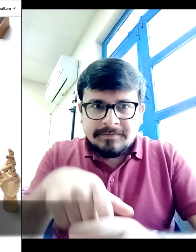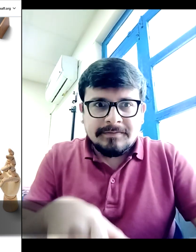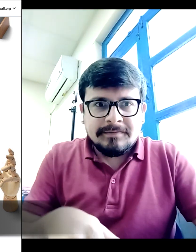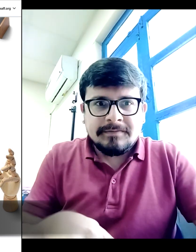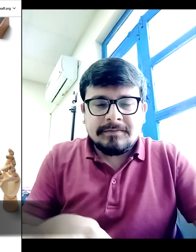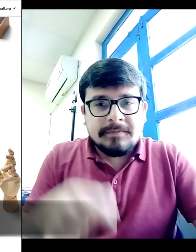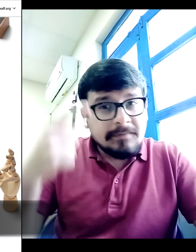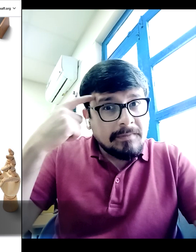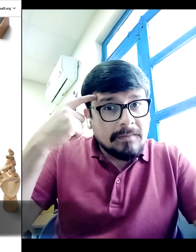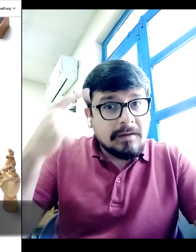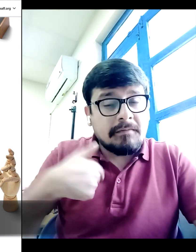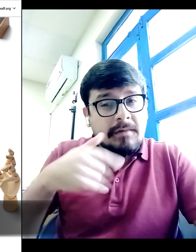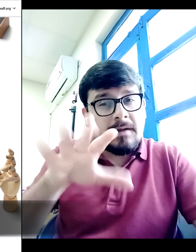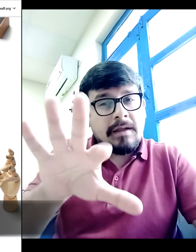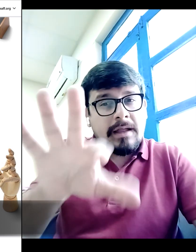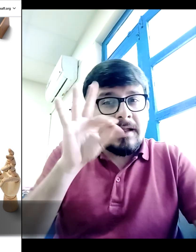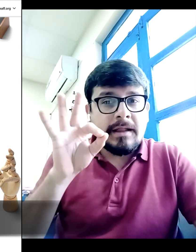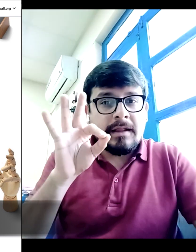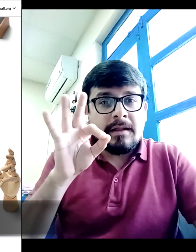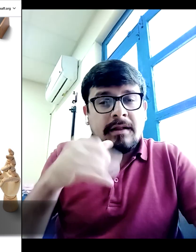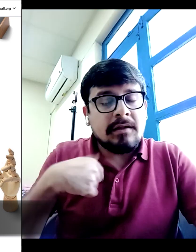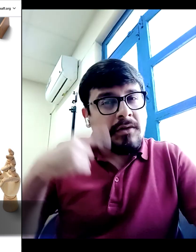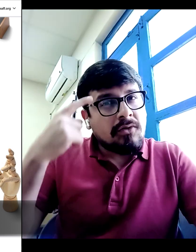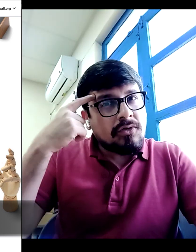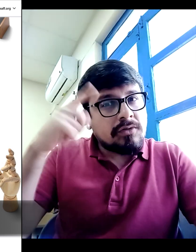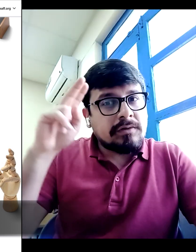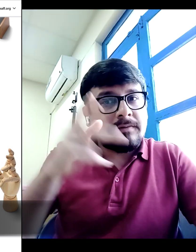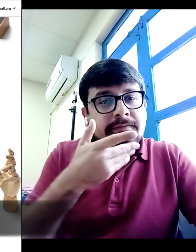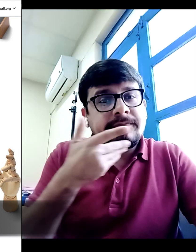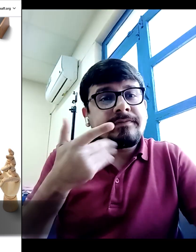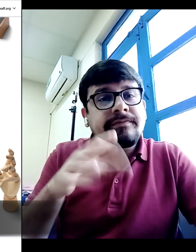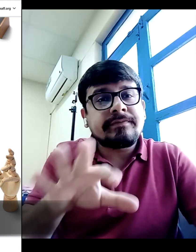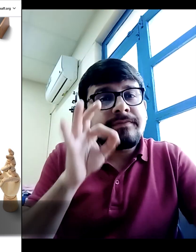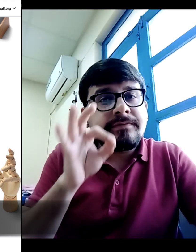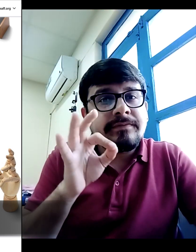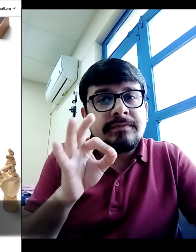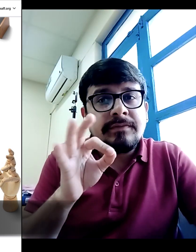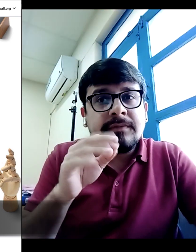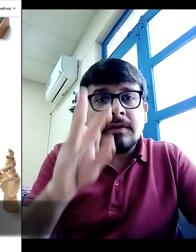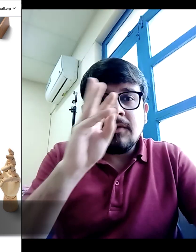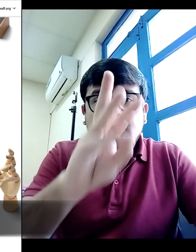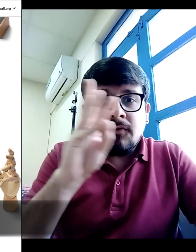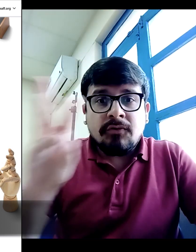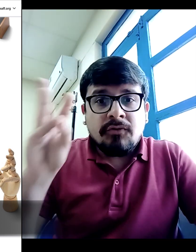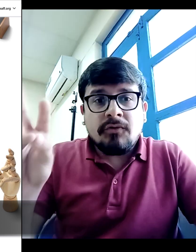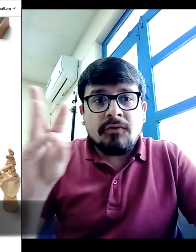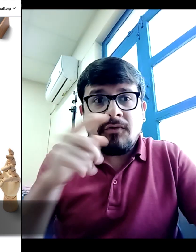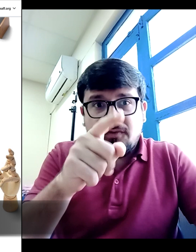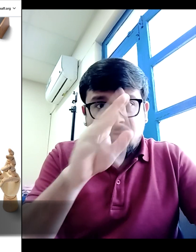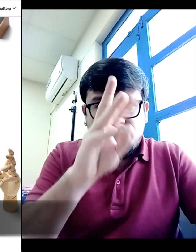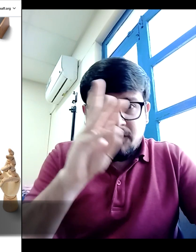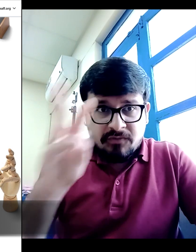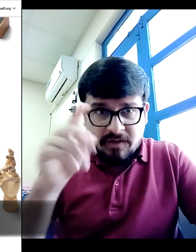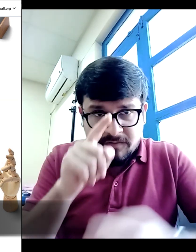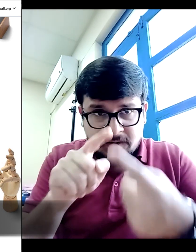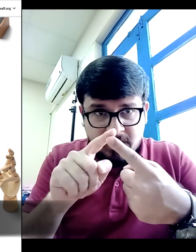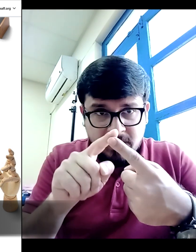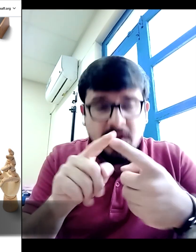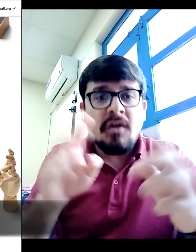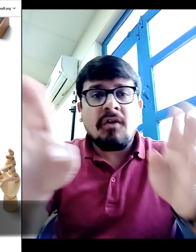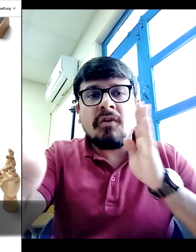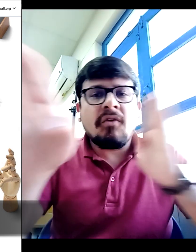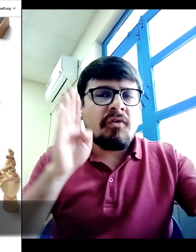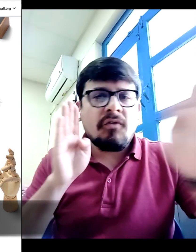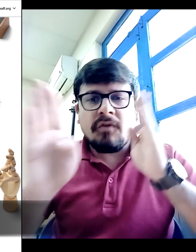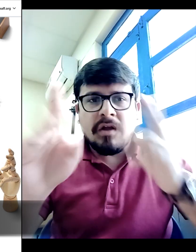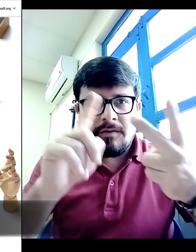So I will choose that I want to create a logo for my website. I also want to use a logo